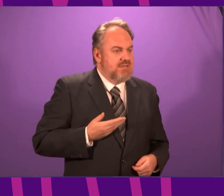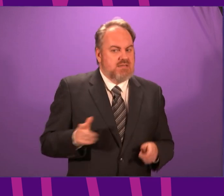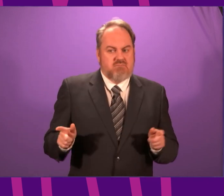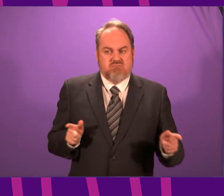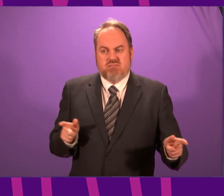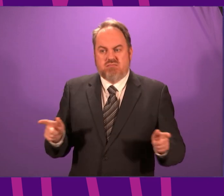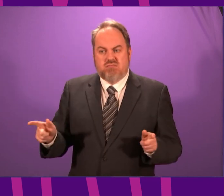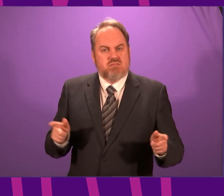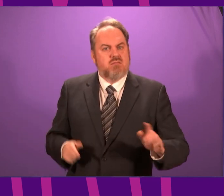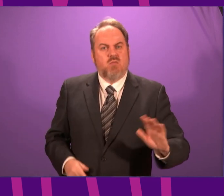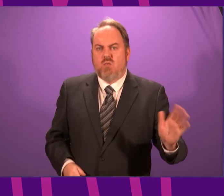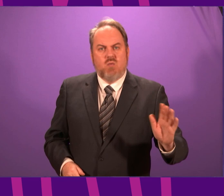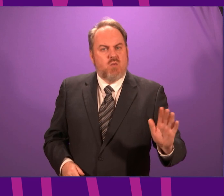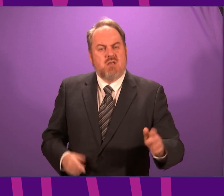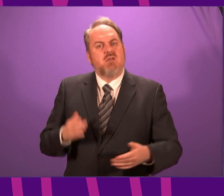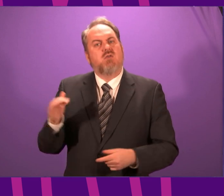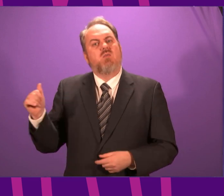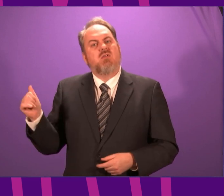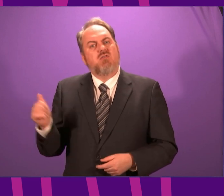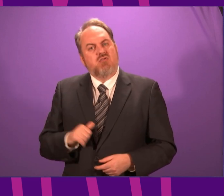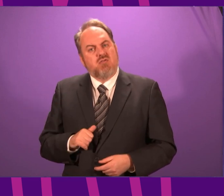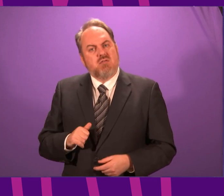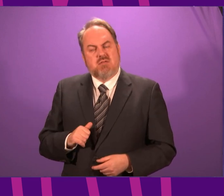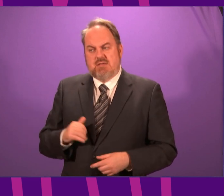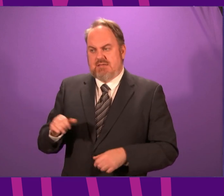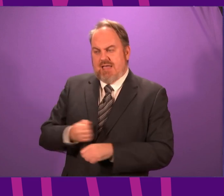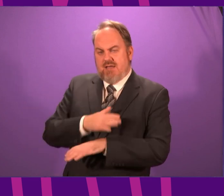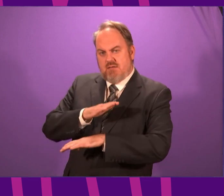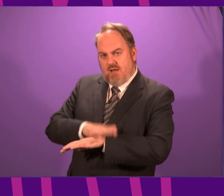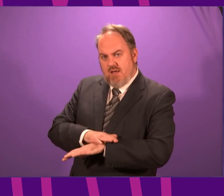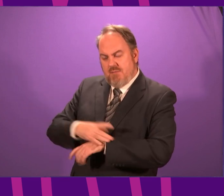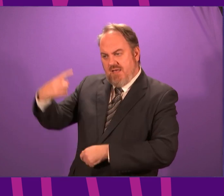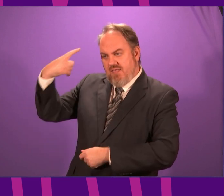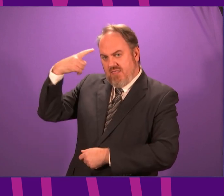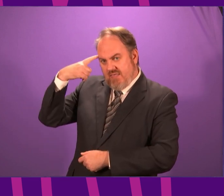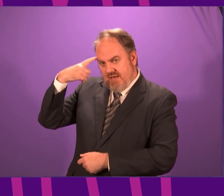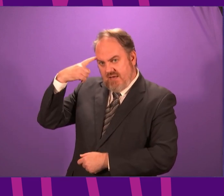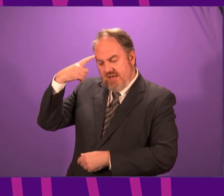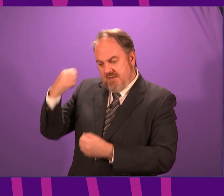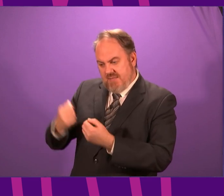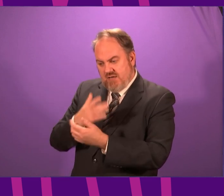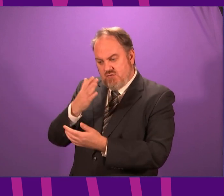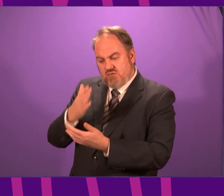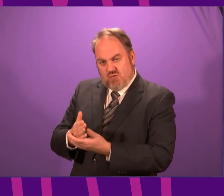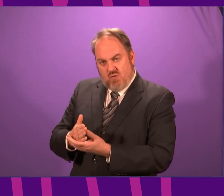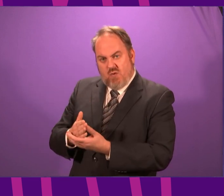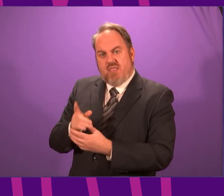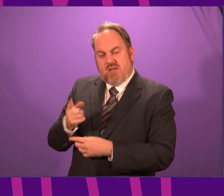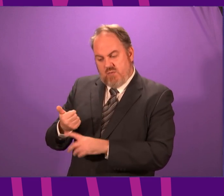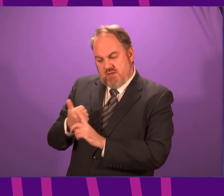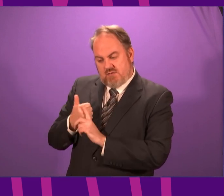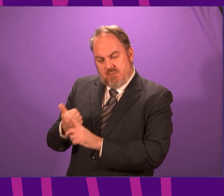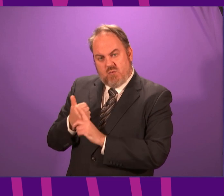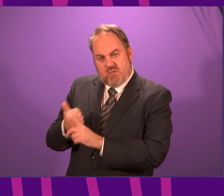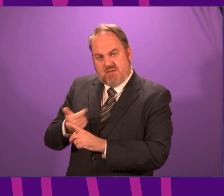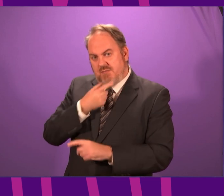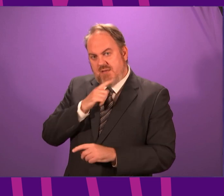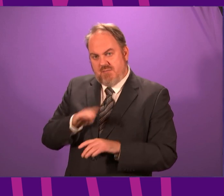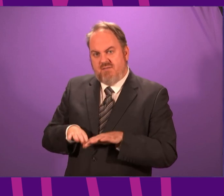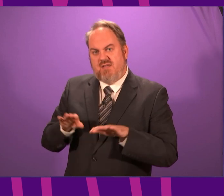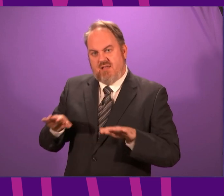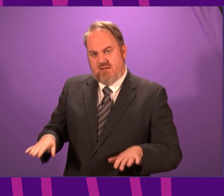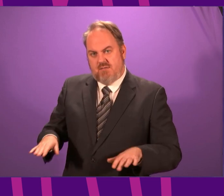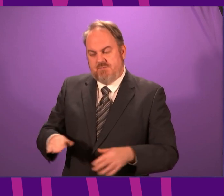response should be more sophisticated. I think it's time to take a breath and let those most affected by the restrictions have their say. Deputy Presiding Officer.